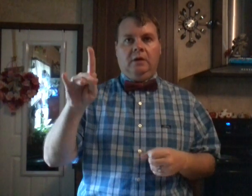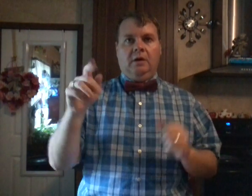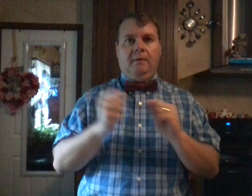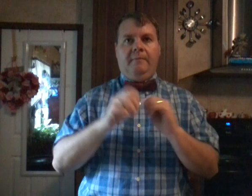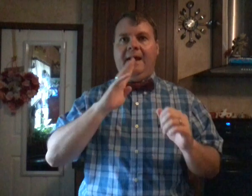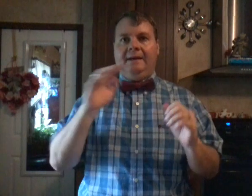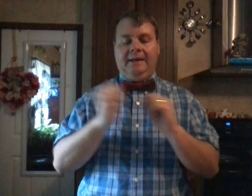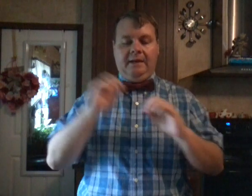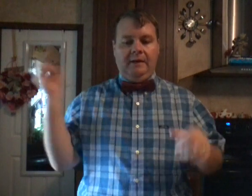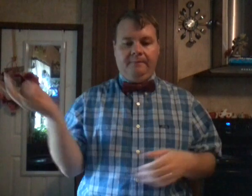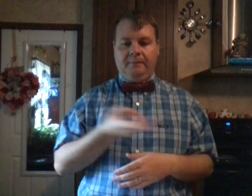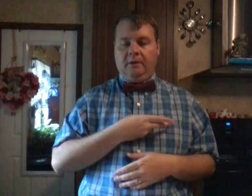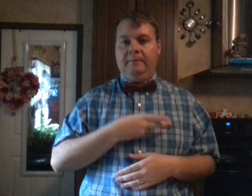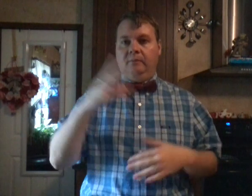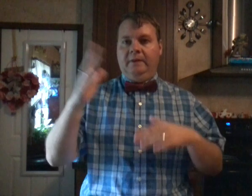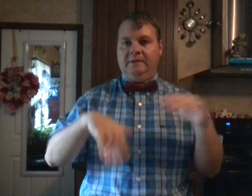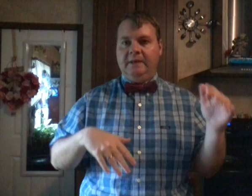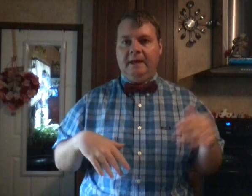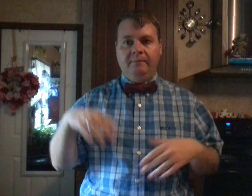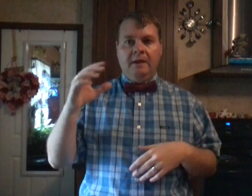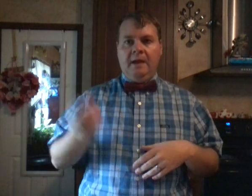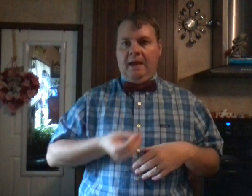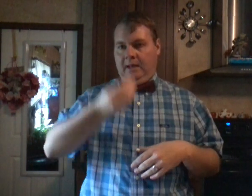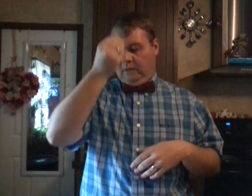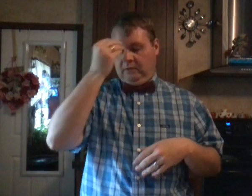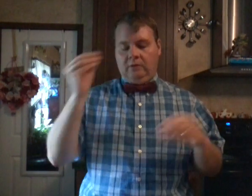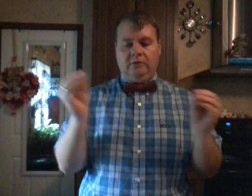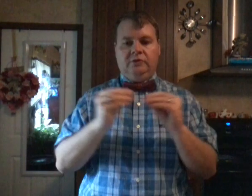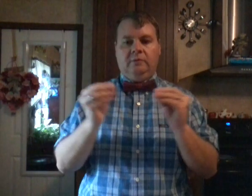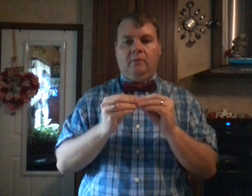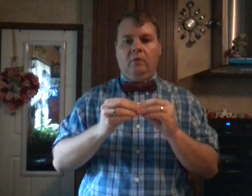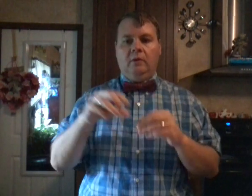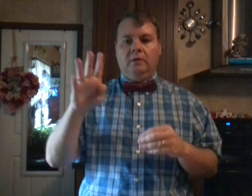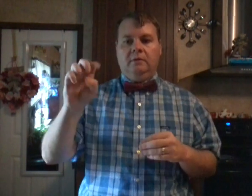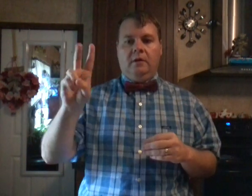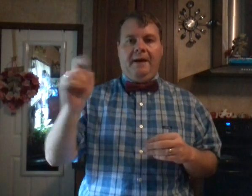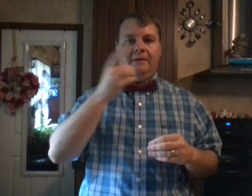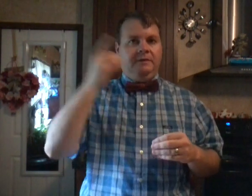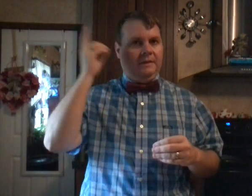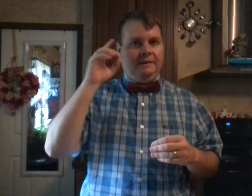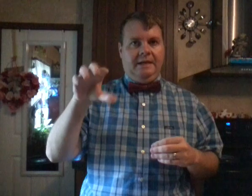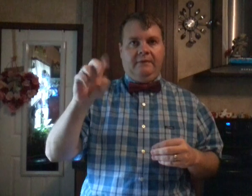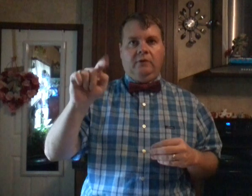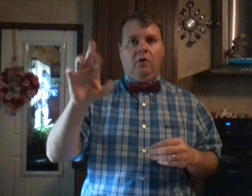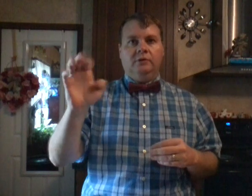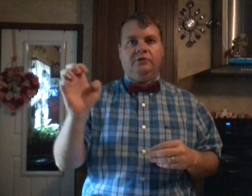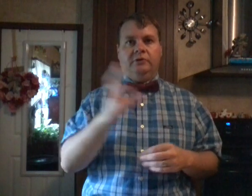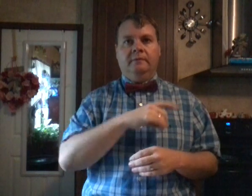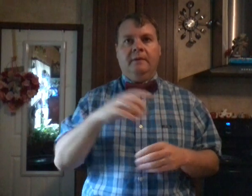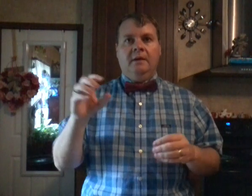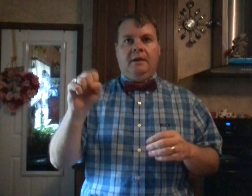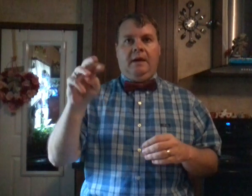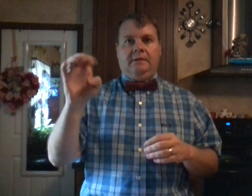come back and be with us then, and learn some more about deaf culture and